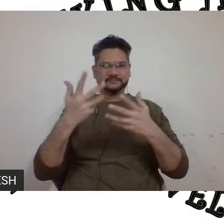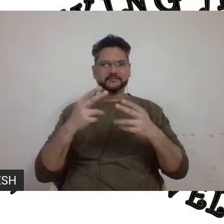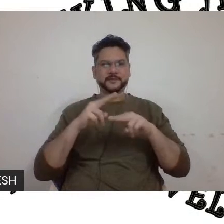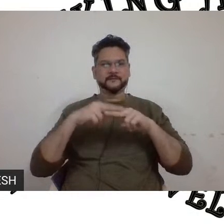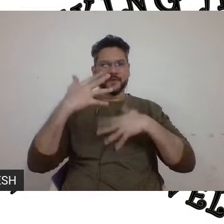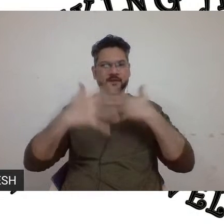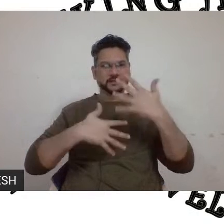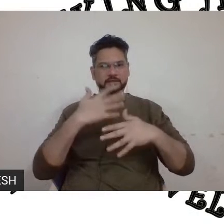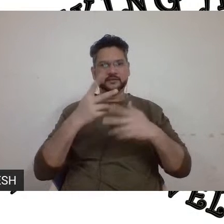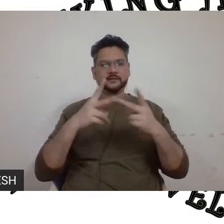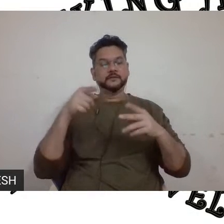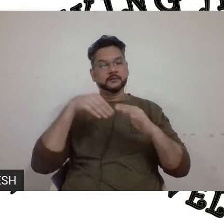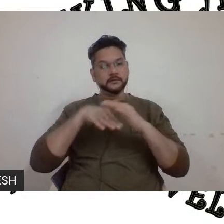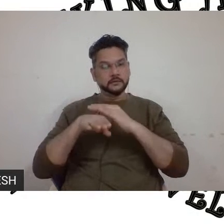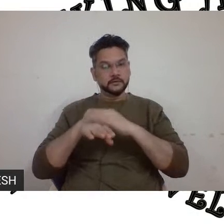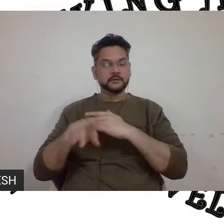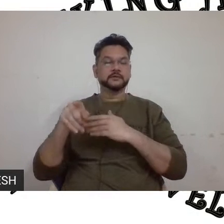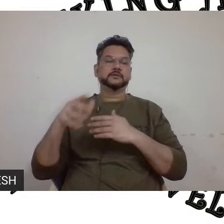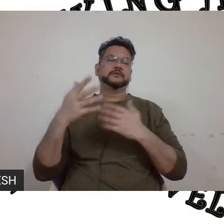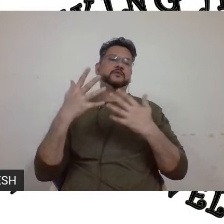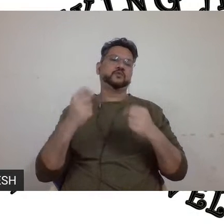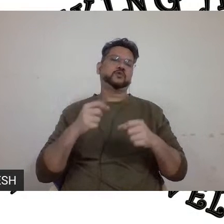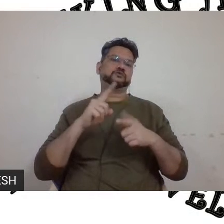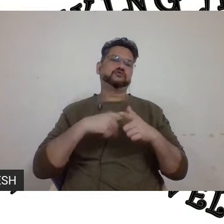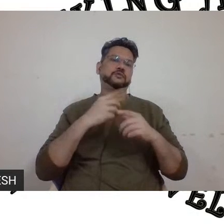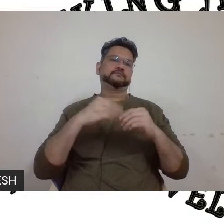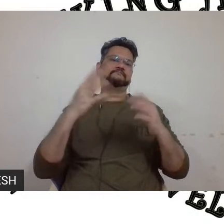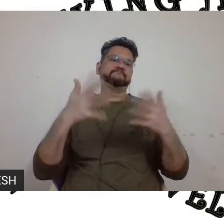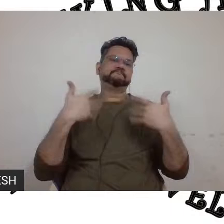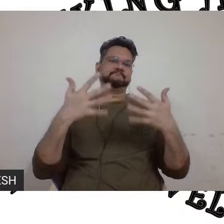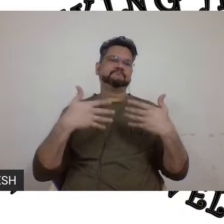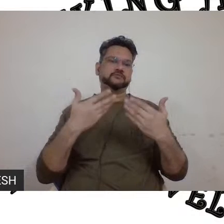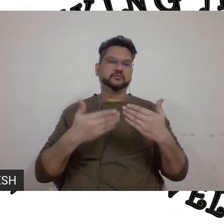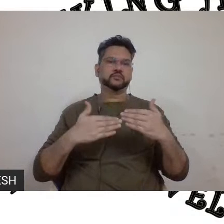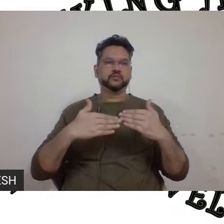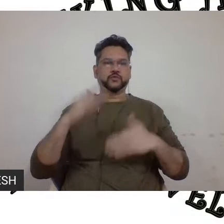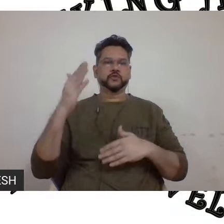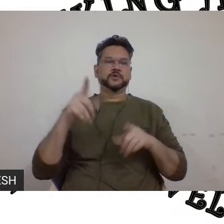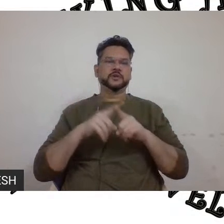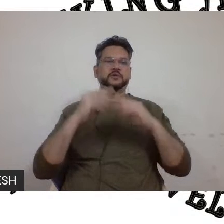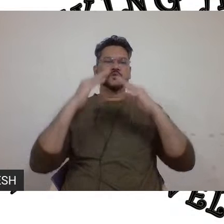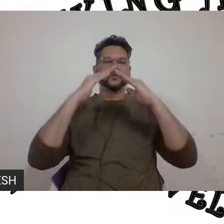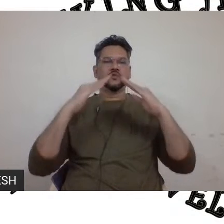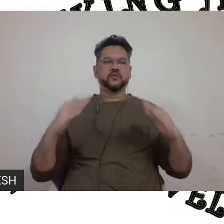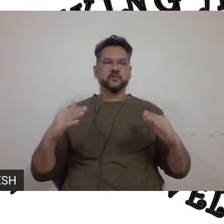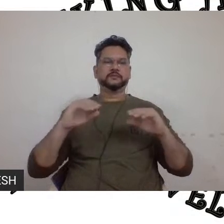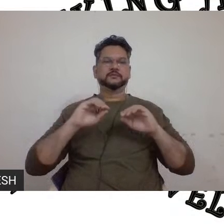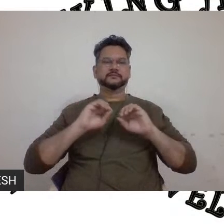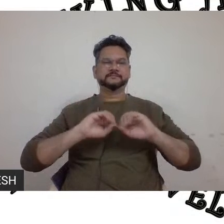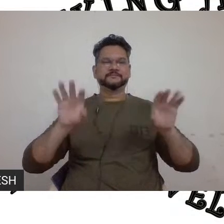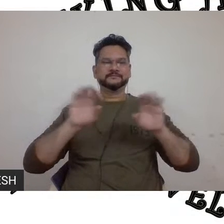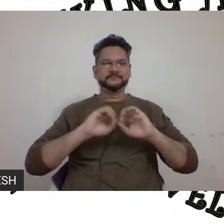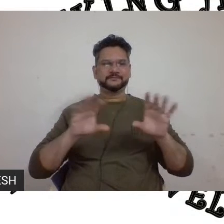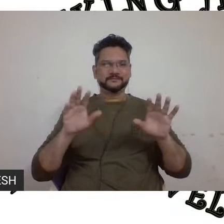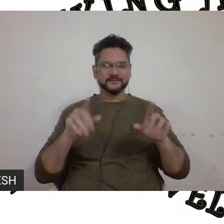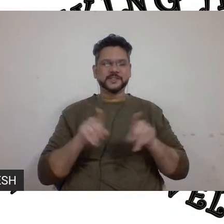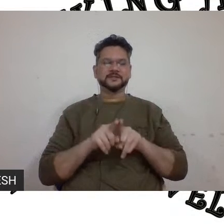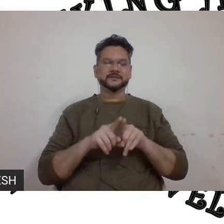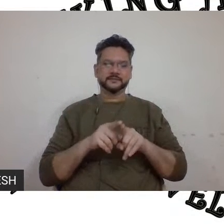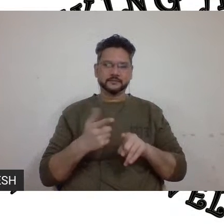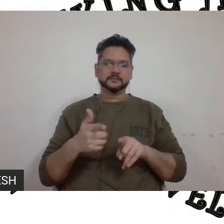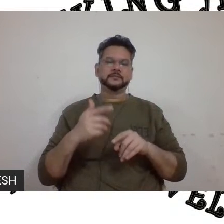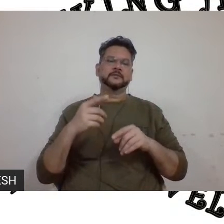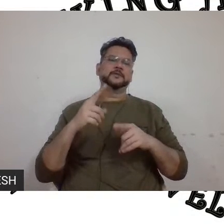have started getting into the home delivery part. So in fact, if you look at the opportunities in the private sector, there